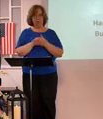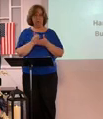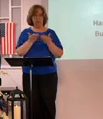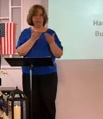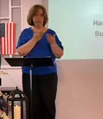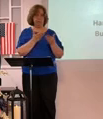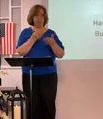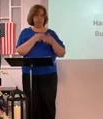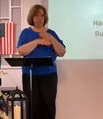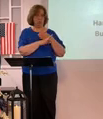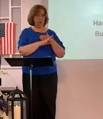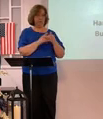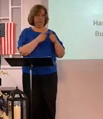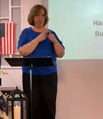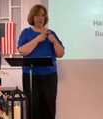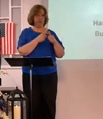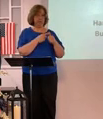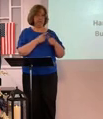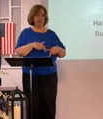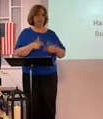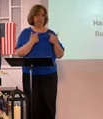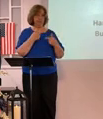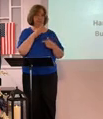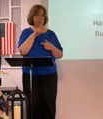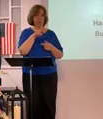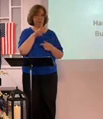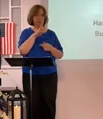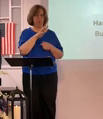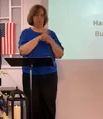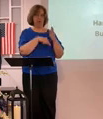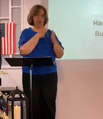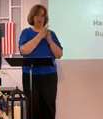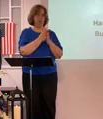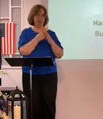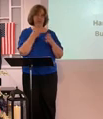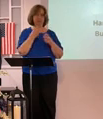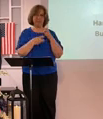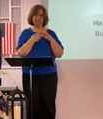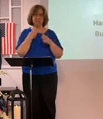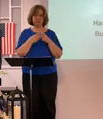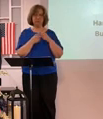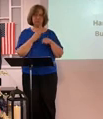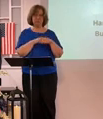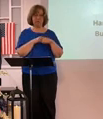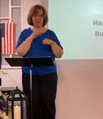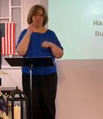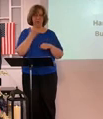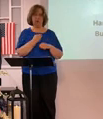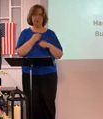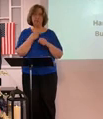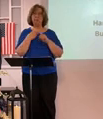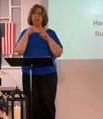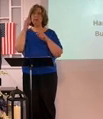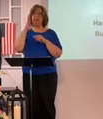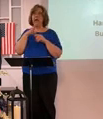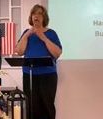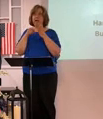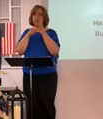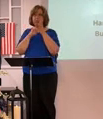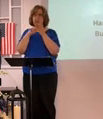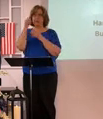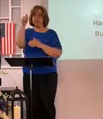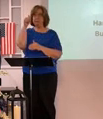And, you know, it was a very tough time for us, but God did show himself in